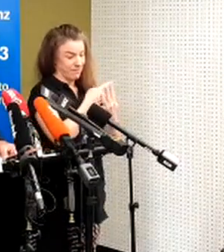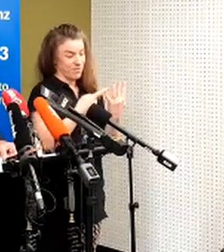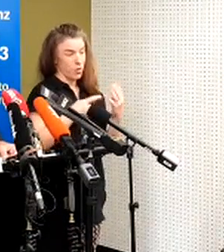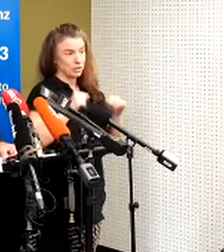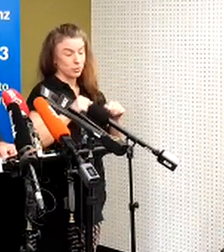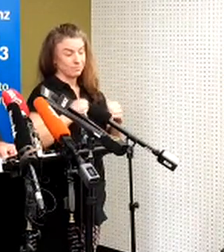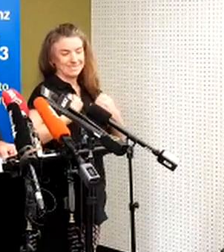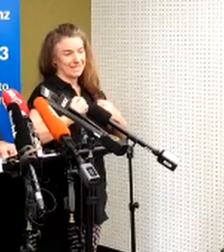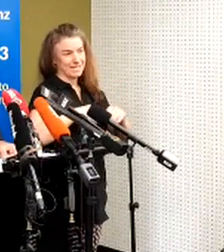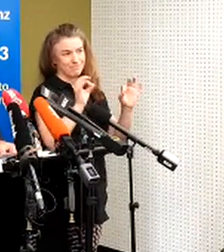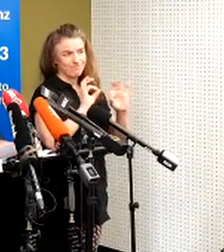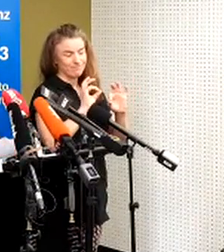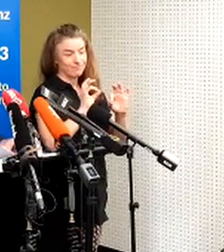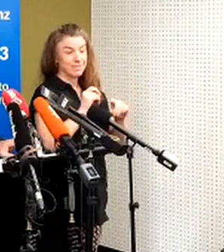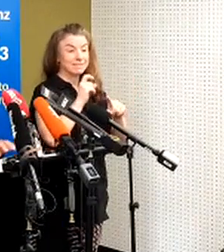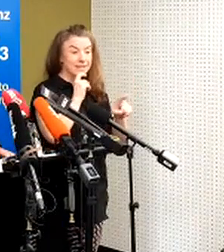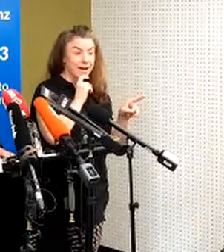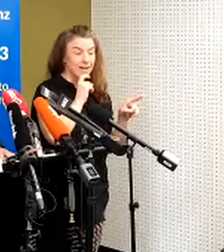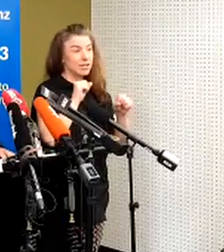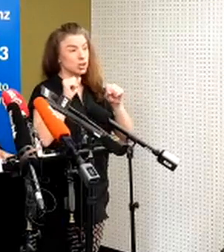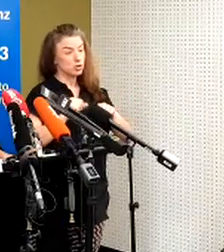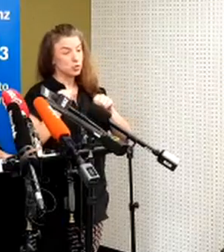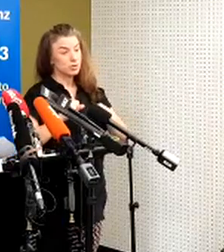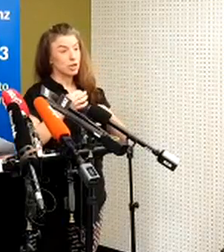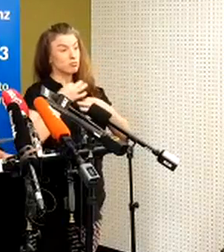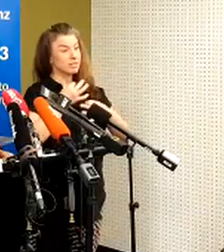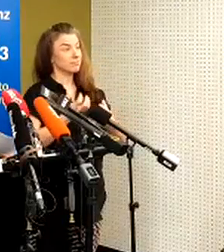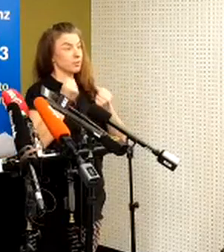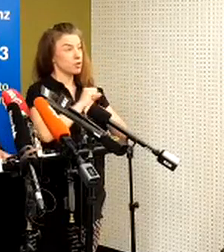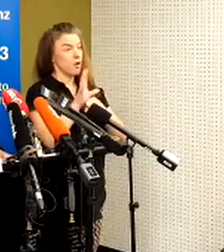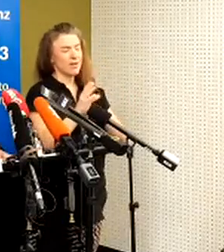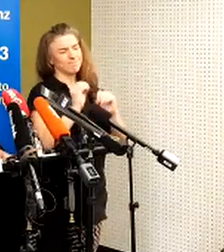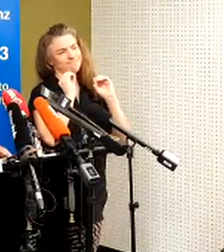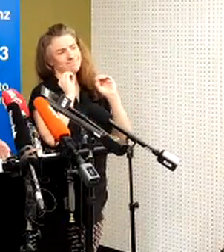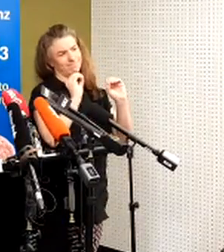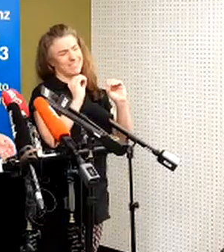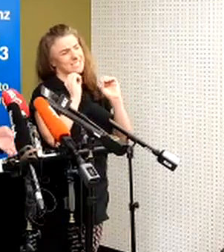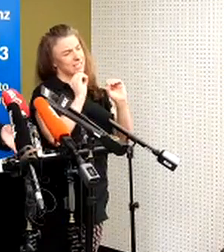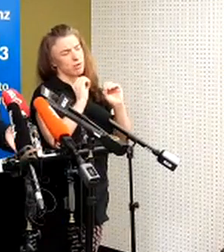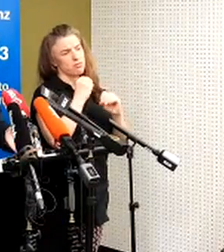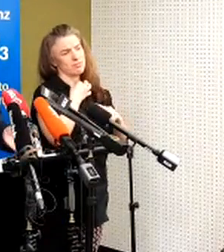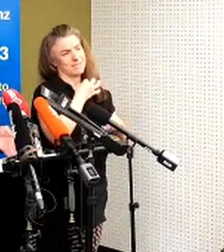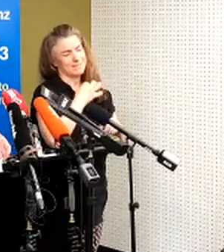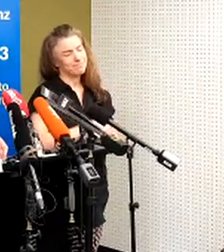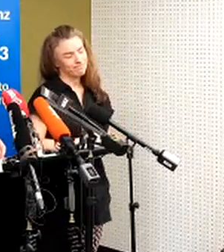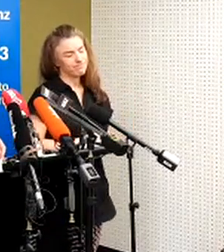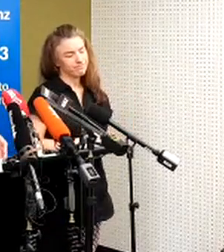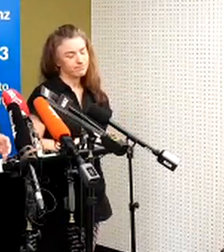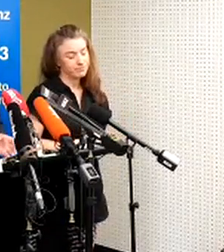believe there is any current risk to staff or students in any of the schools that we have talked about over the last 2 days.